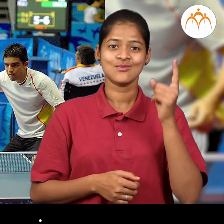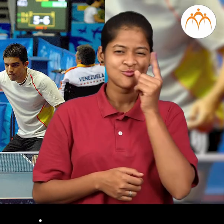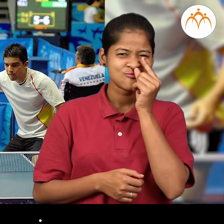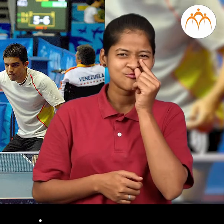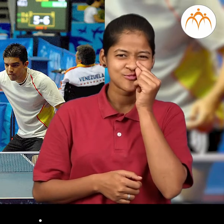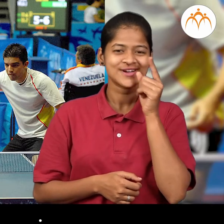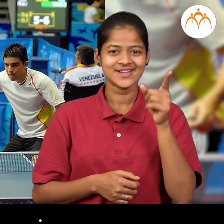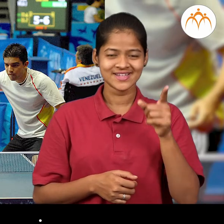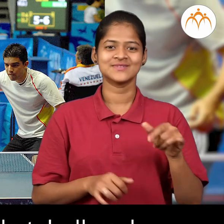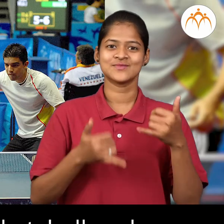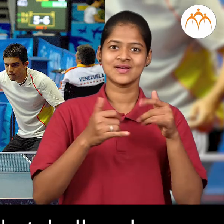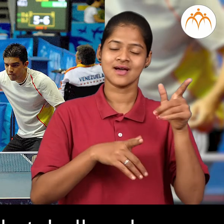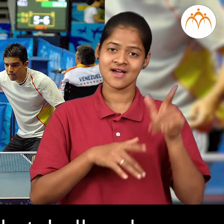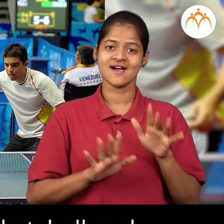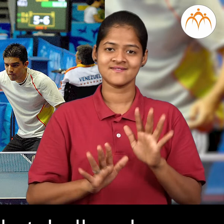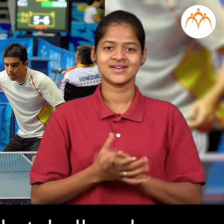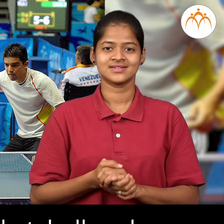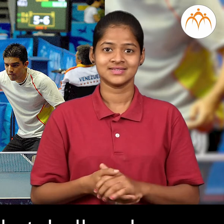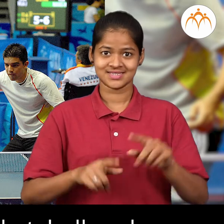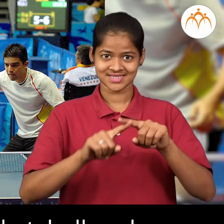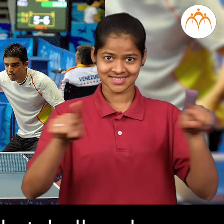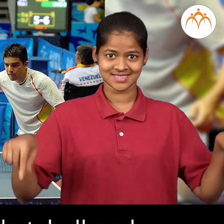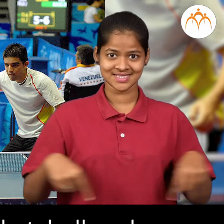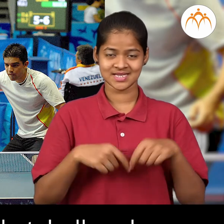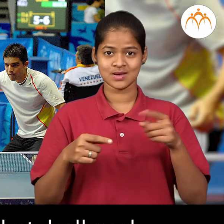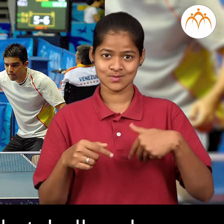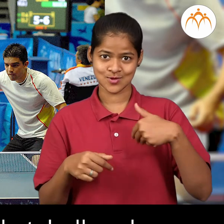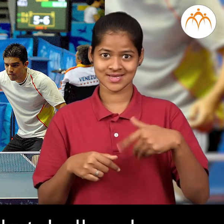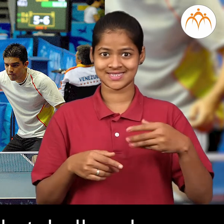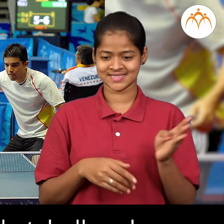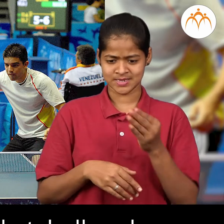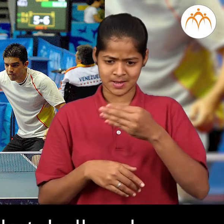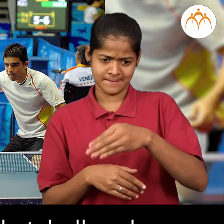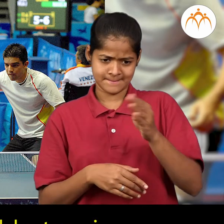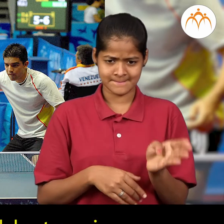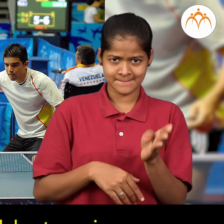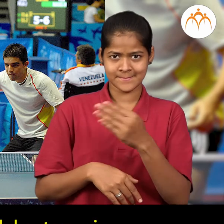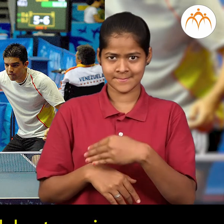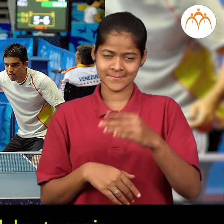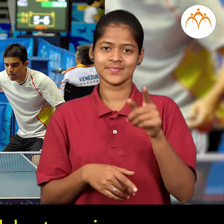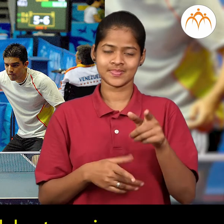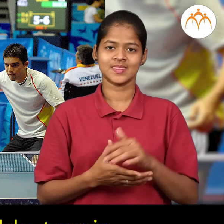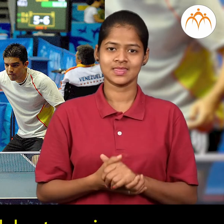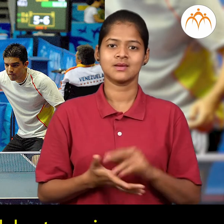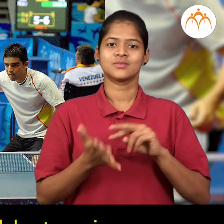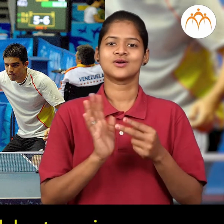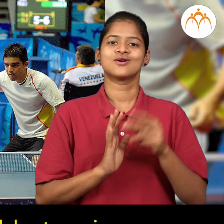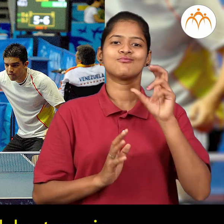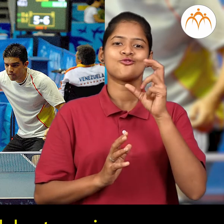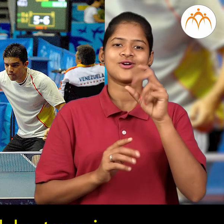Table tennis. You need racket, ball and a table for table tennis.